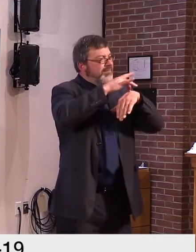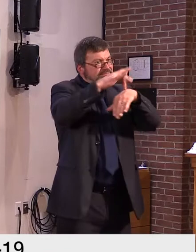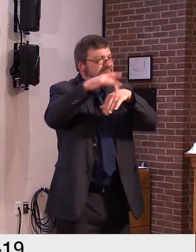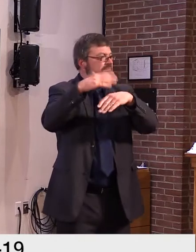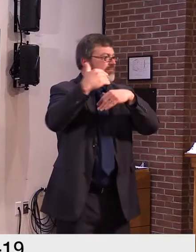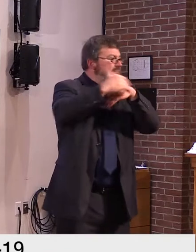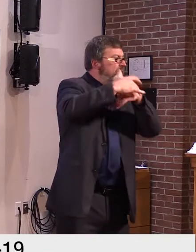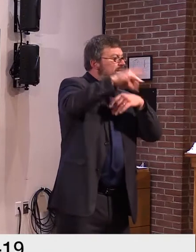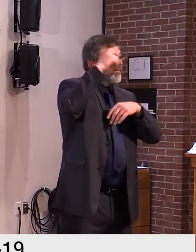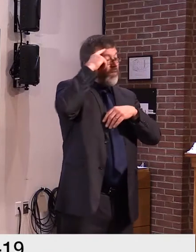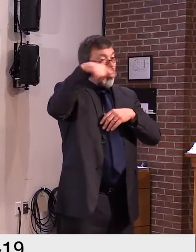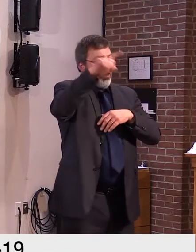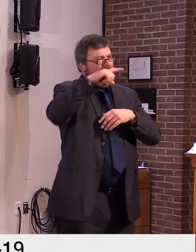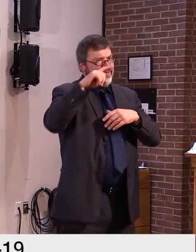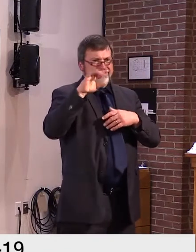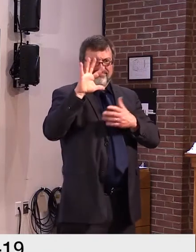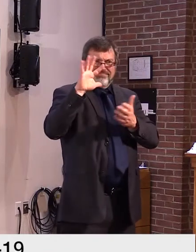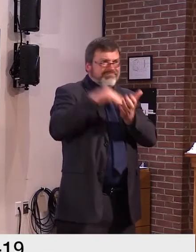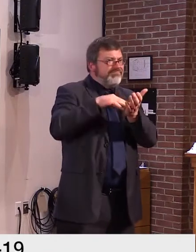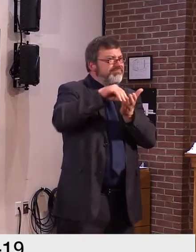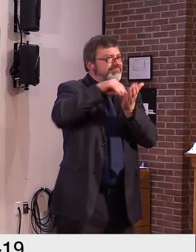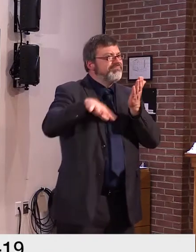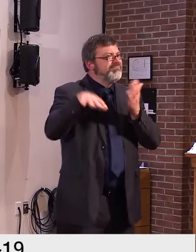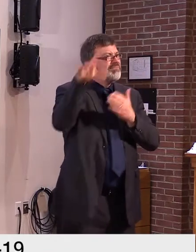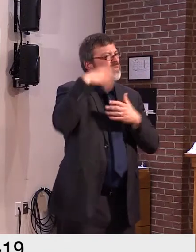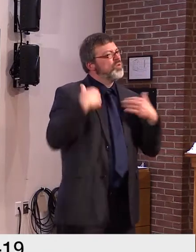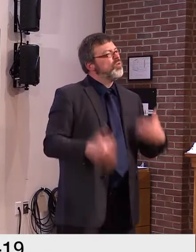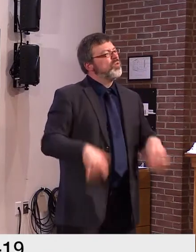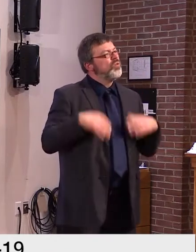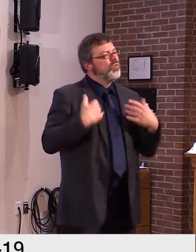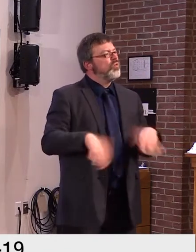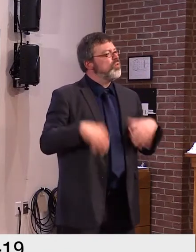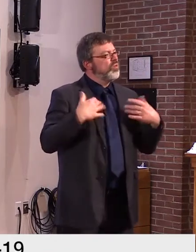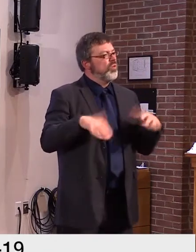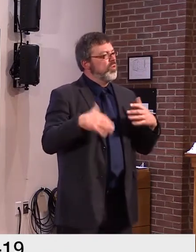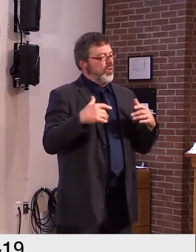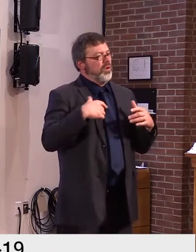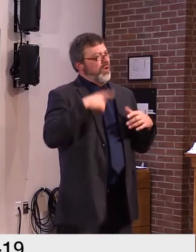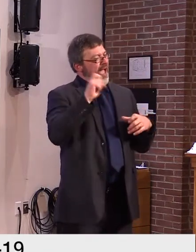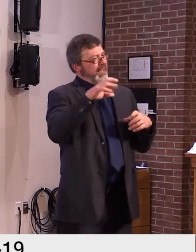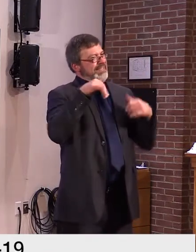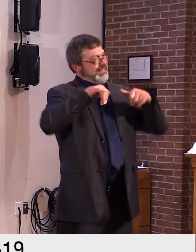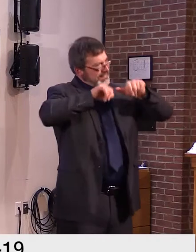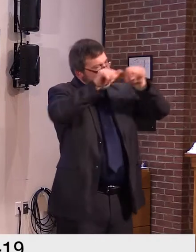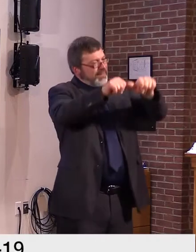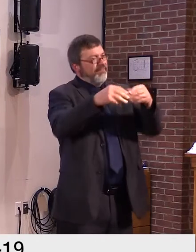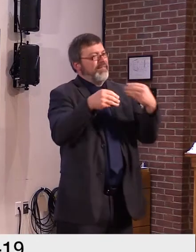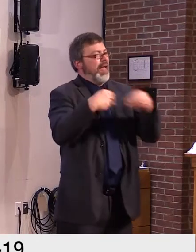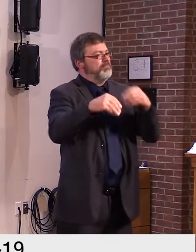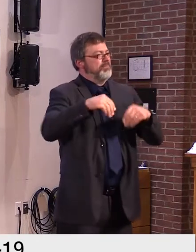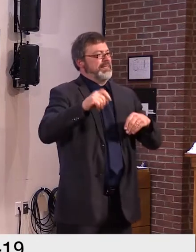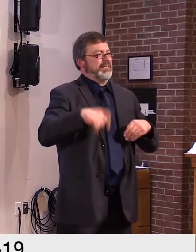we're just going to have to be flexible, as I said last time. Thank you. Steve?